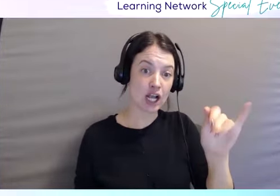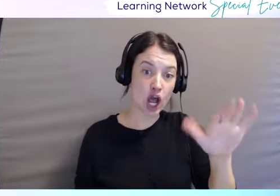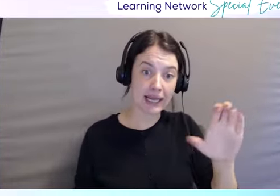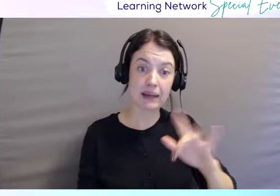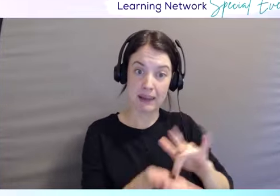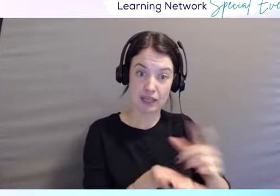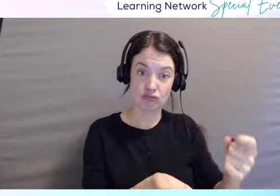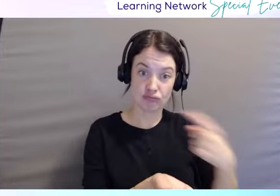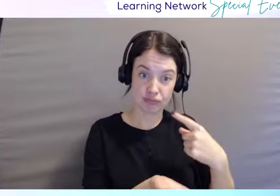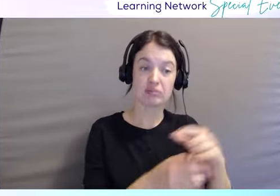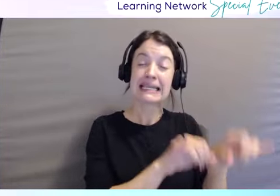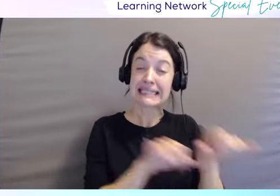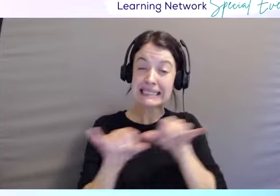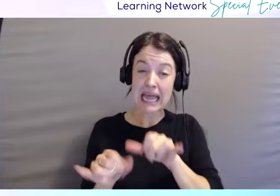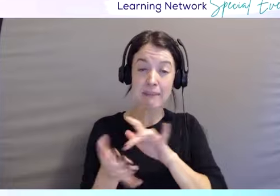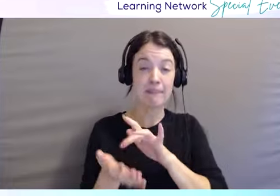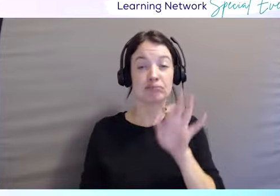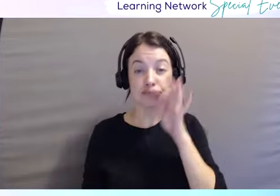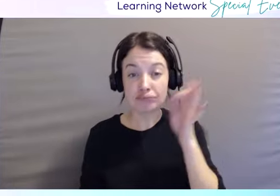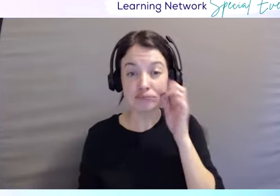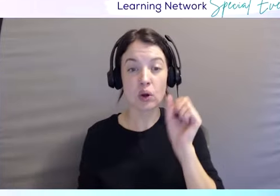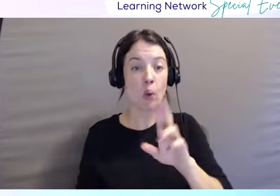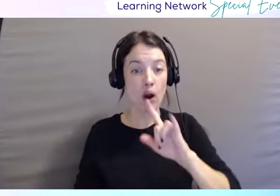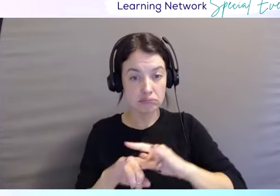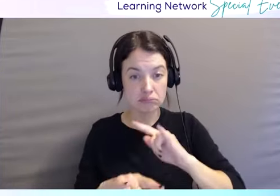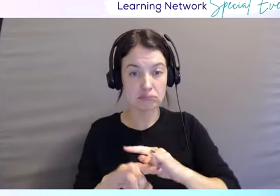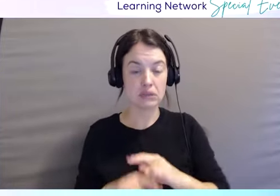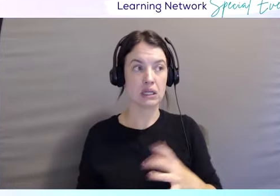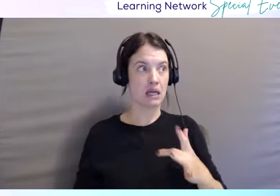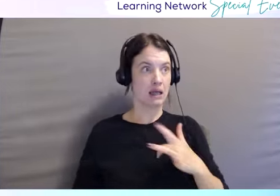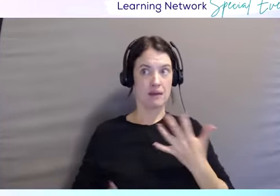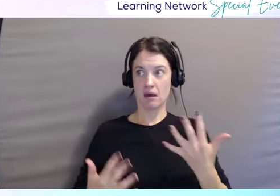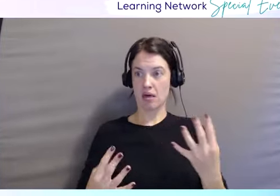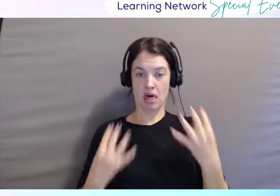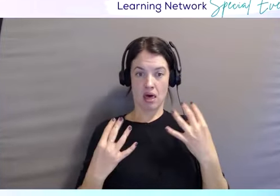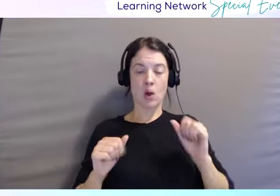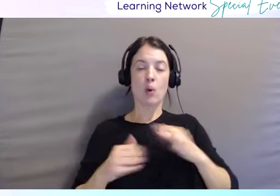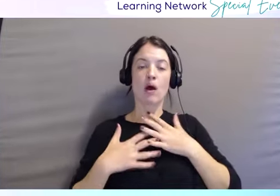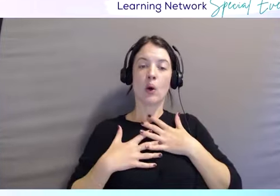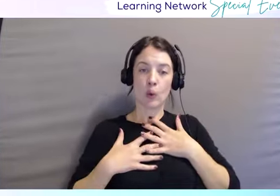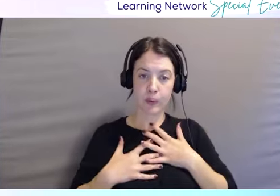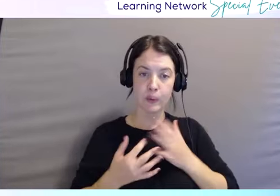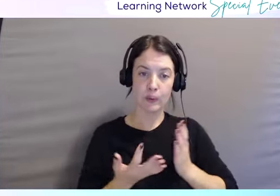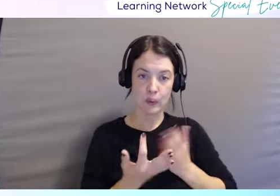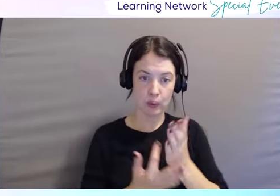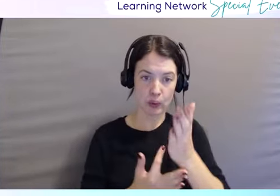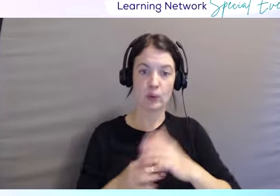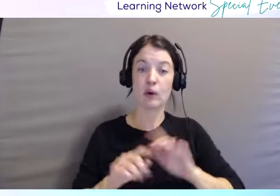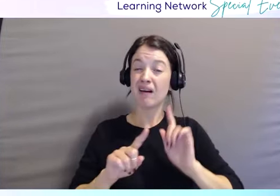that over. So I do want you to see opioids and all of these substances as being double-edged in a